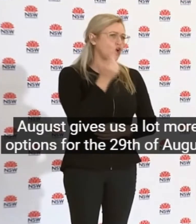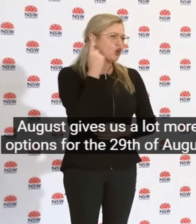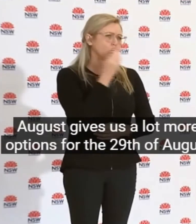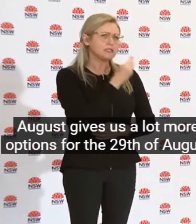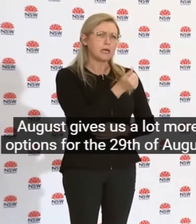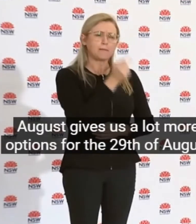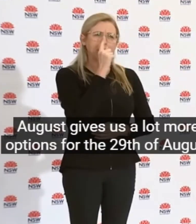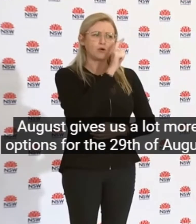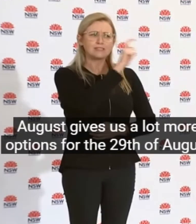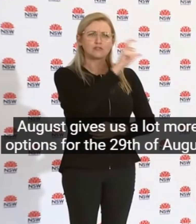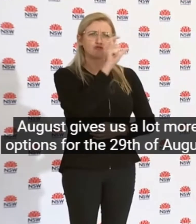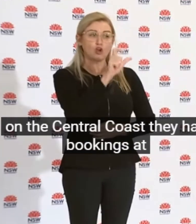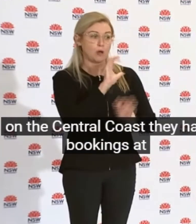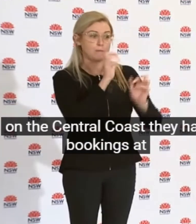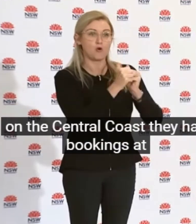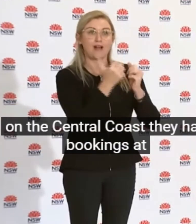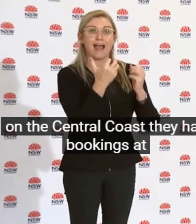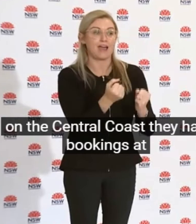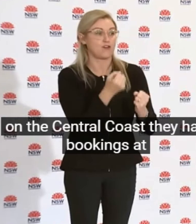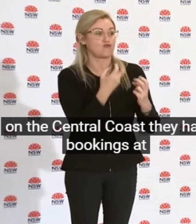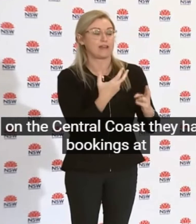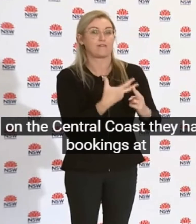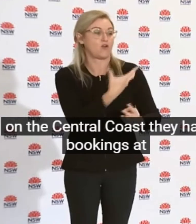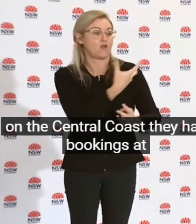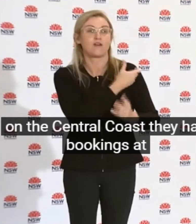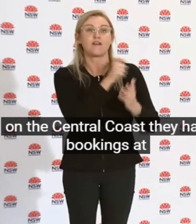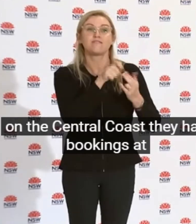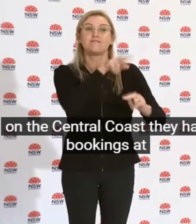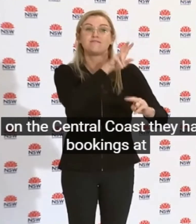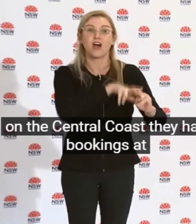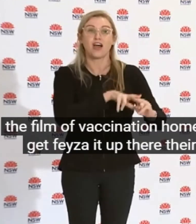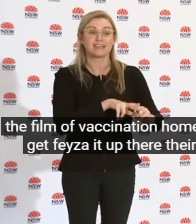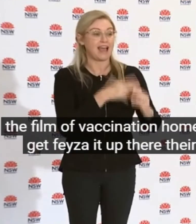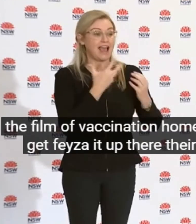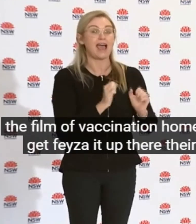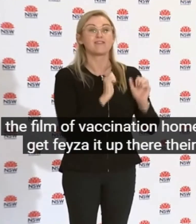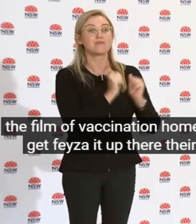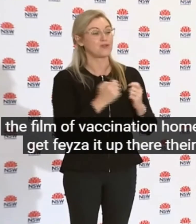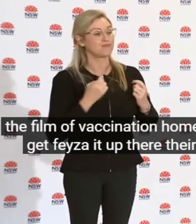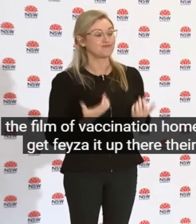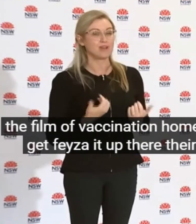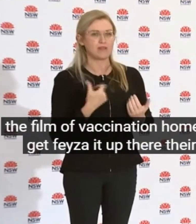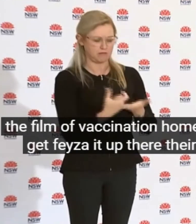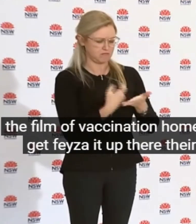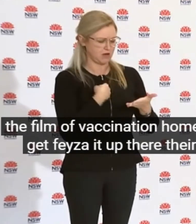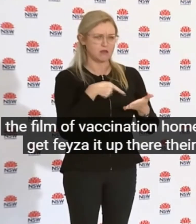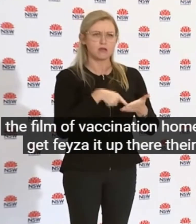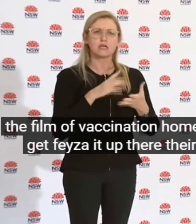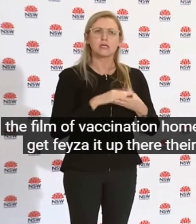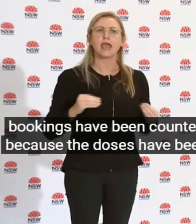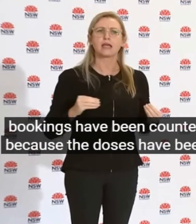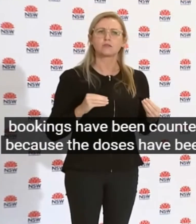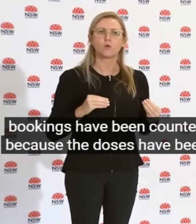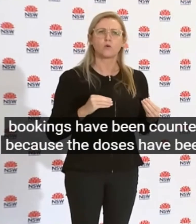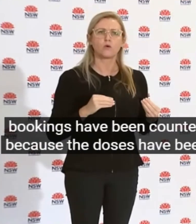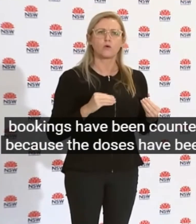to get Pfizer, but their bookings have been cancelled because the doses have been redirected to Year 12 students. Do you have some